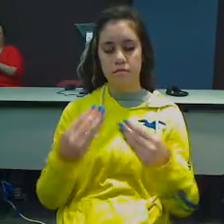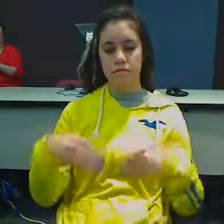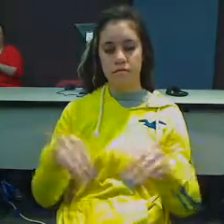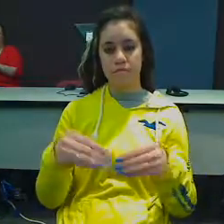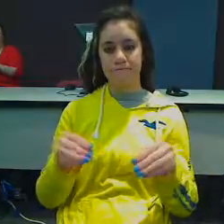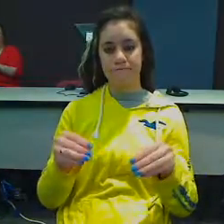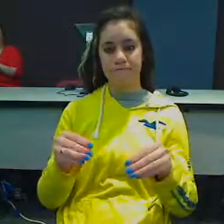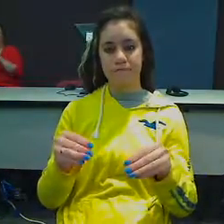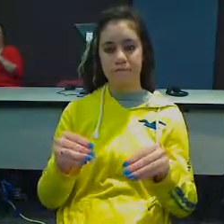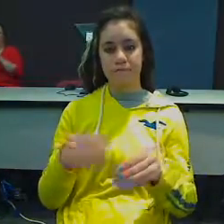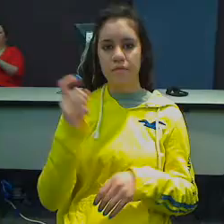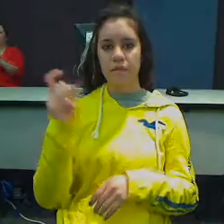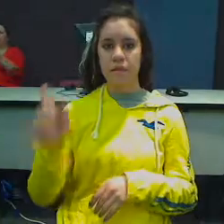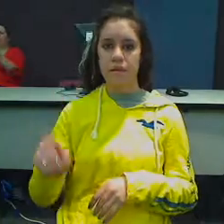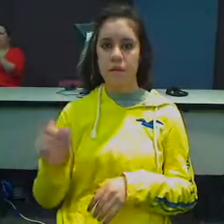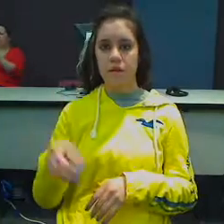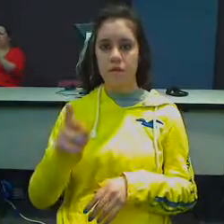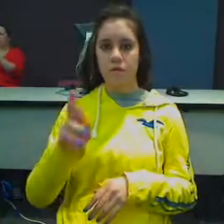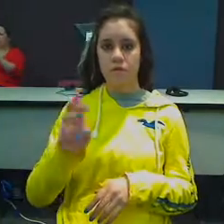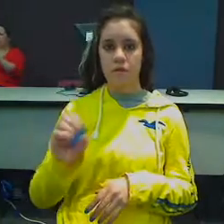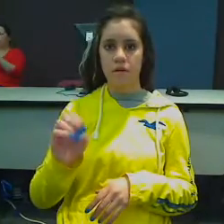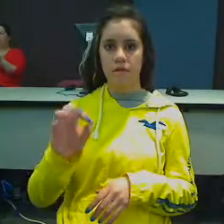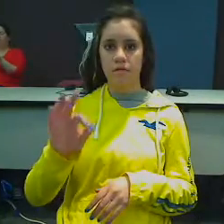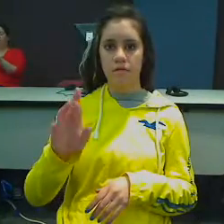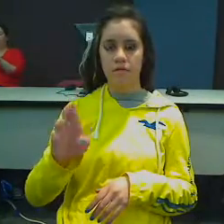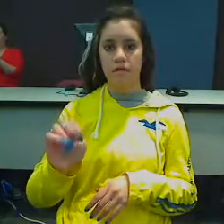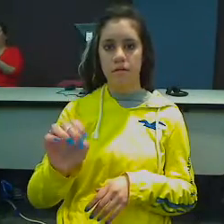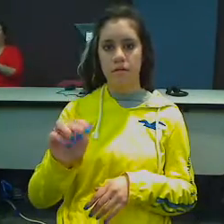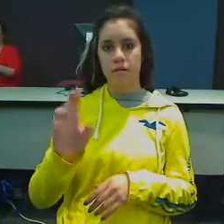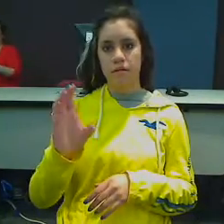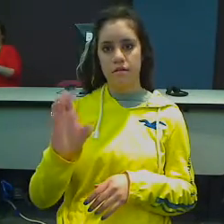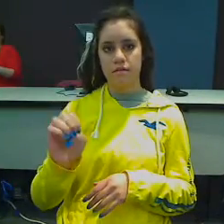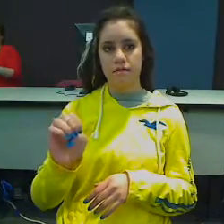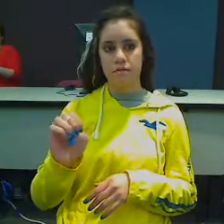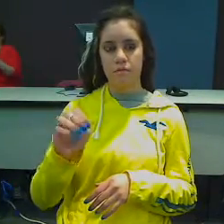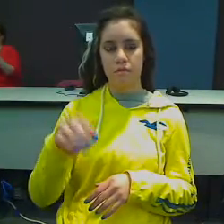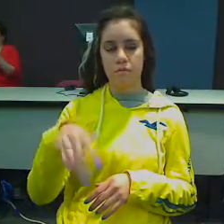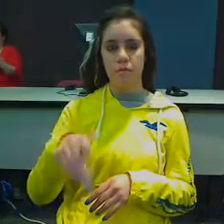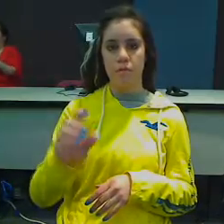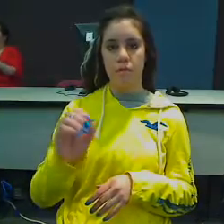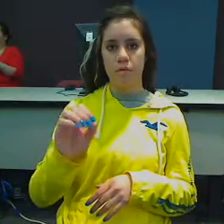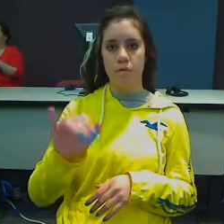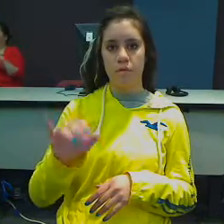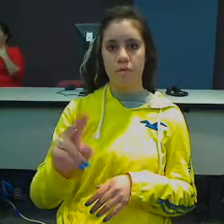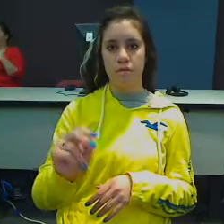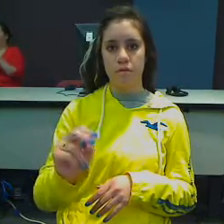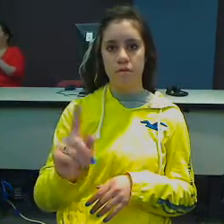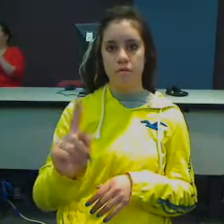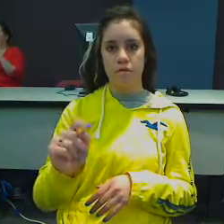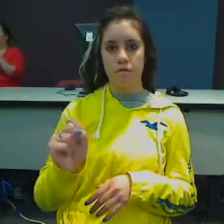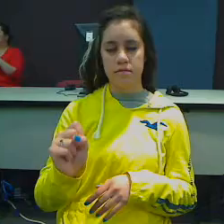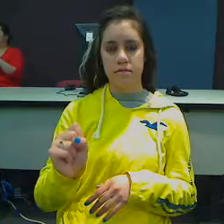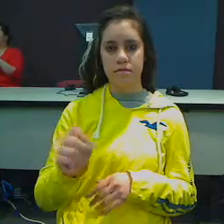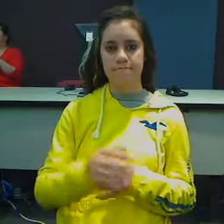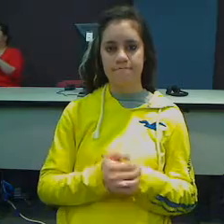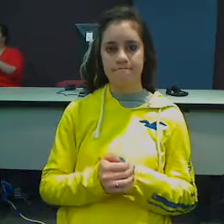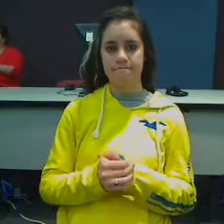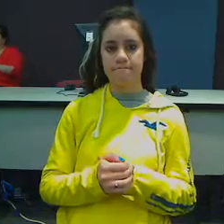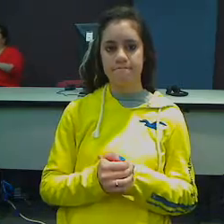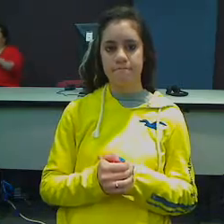to start with. Now, as it happens, we do have some built-in reference points when we're